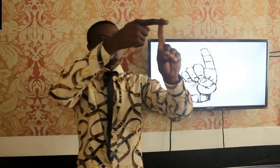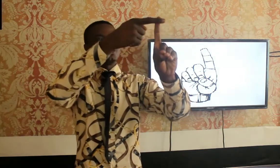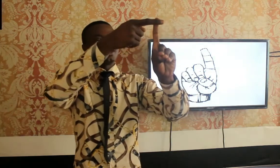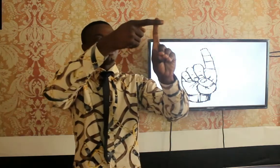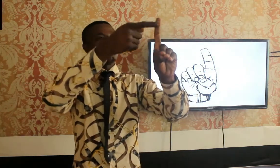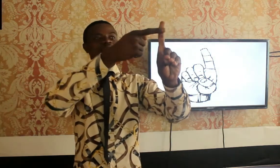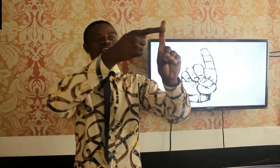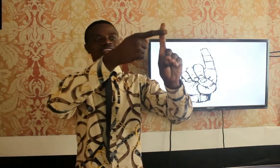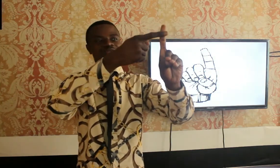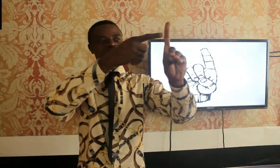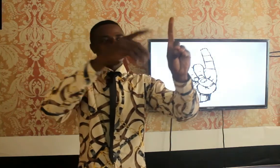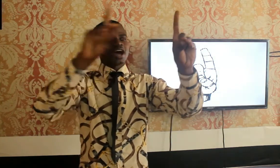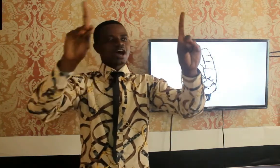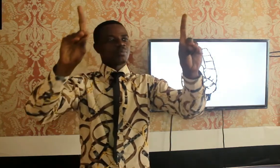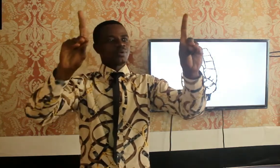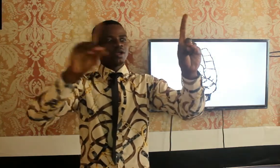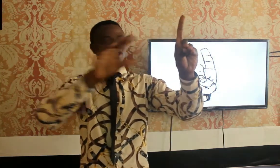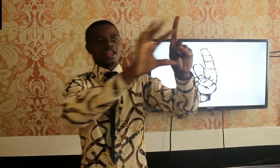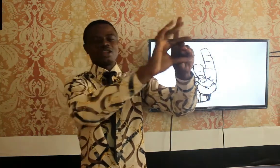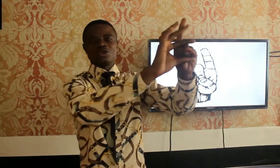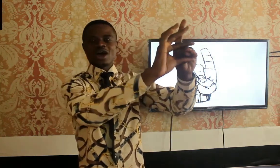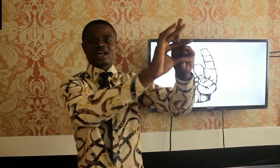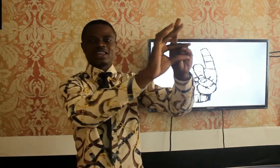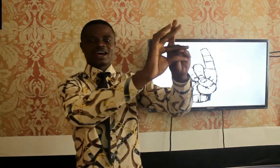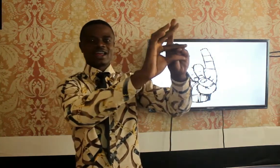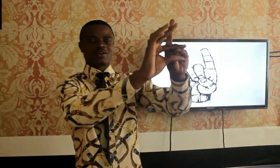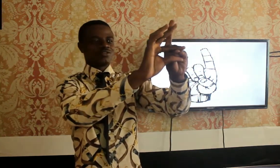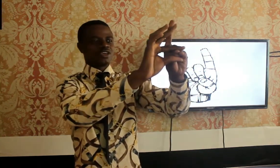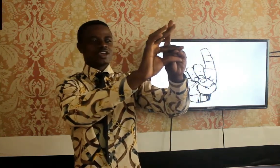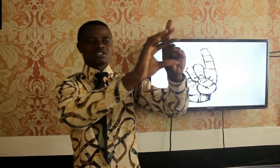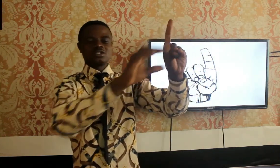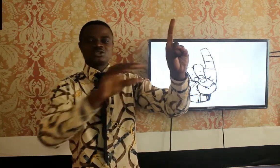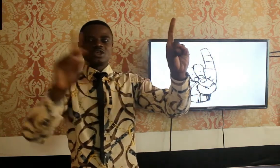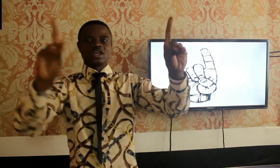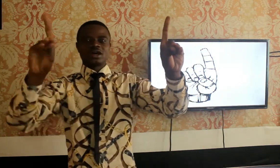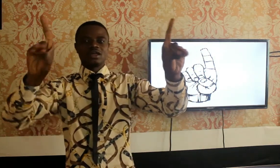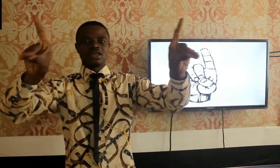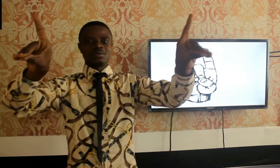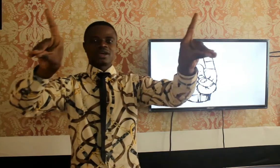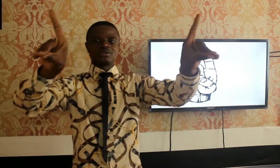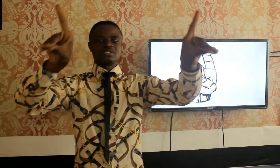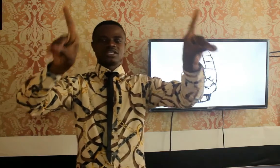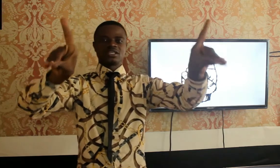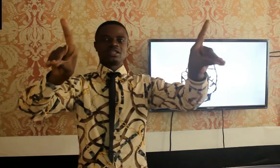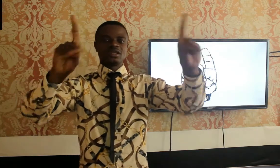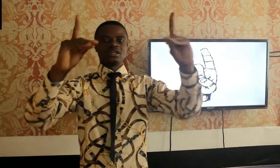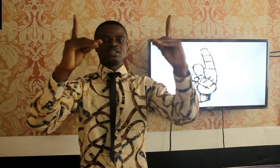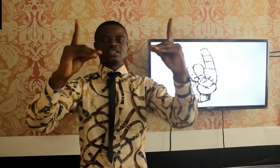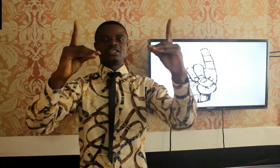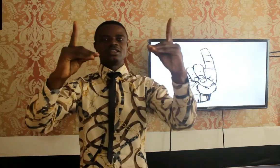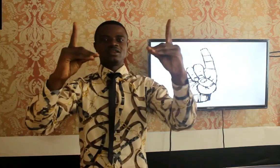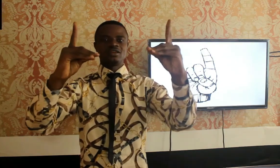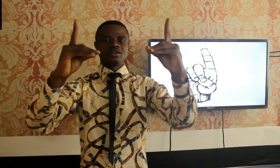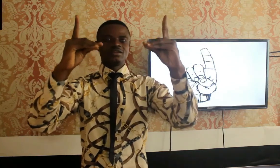a dominant, the index finger up, and then you add the other fingers together. It becomes D. D.